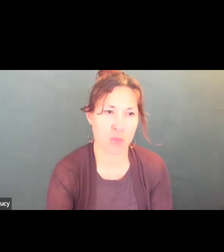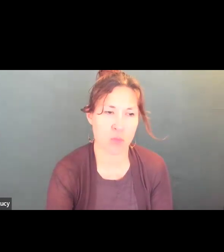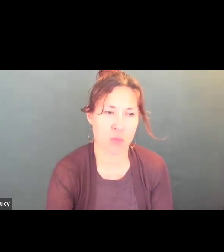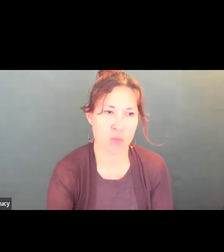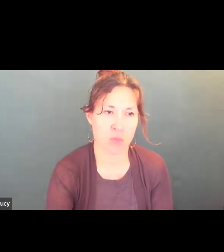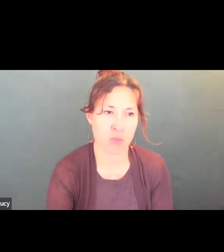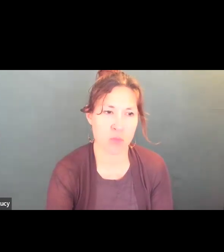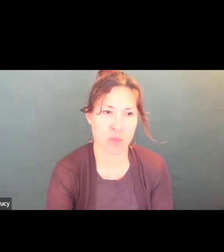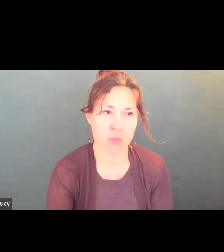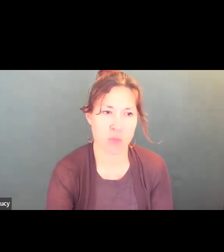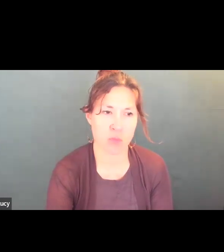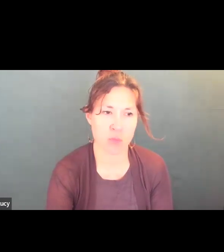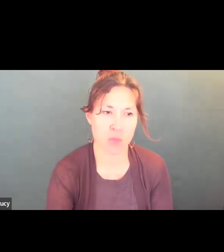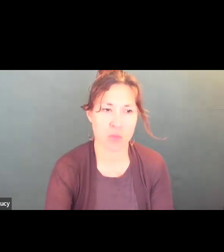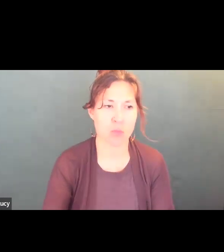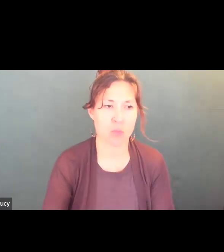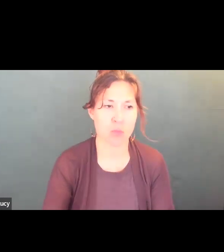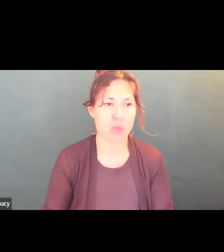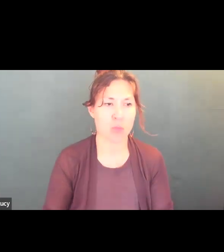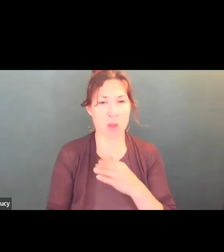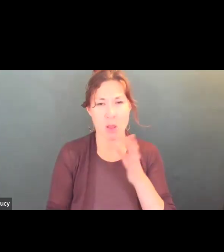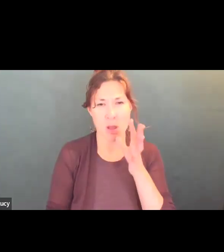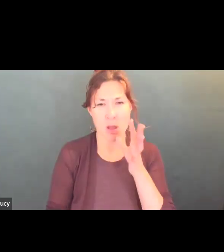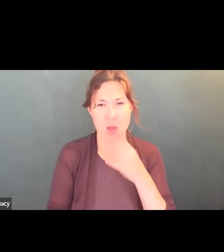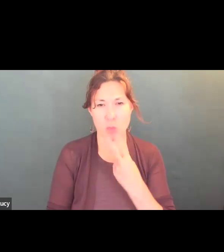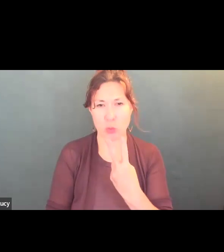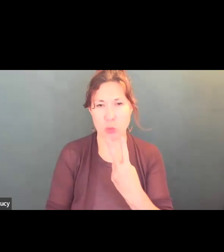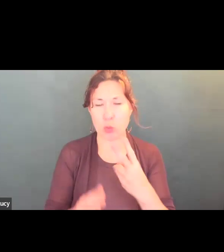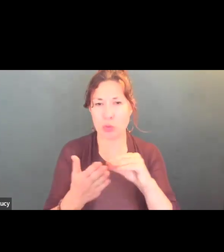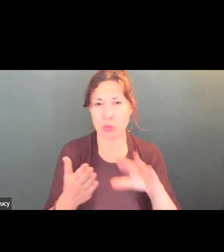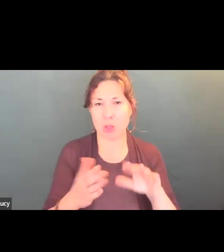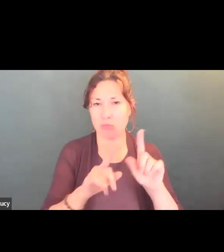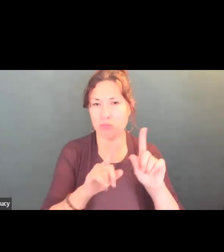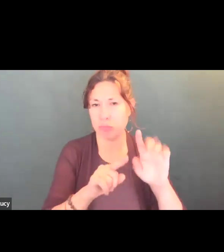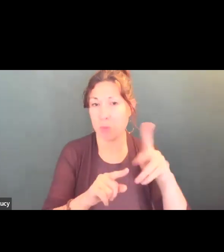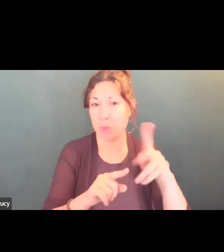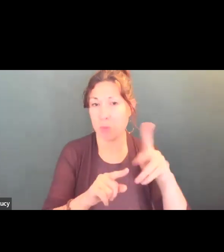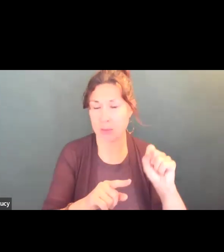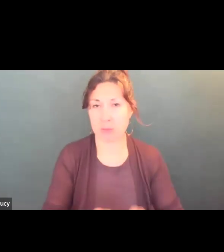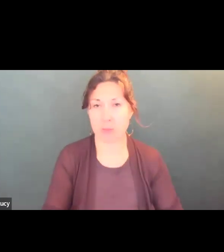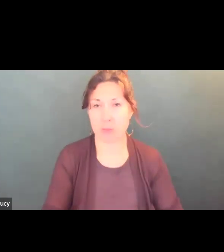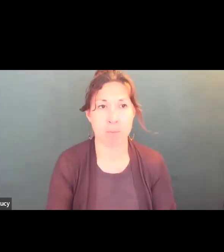de Boston. I'm a mother of two kids, two children that went to Boston Public Schools.